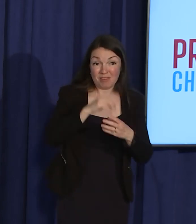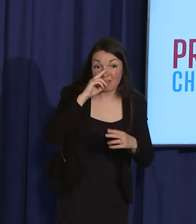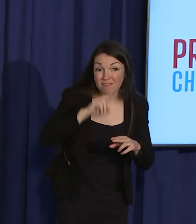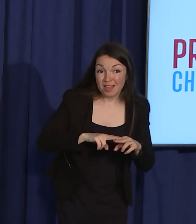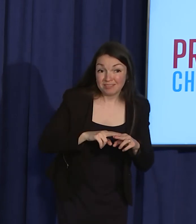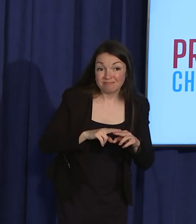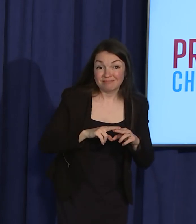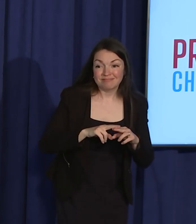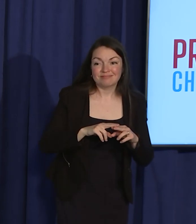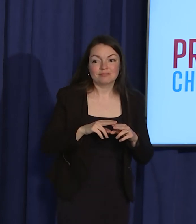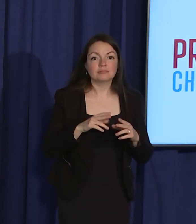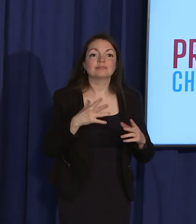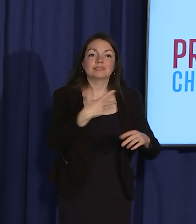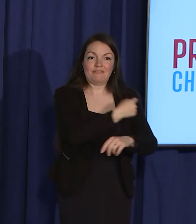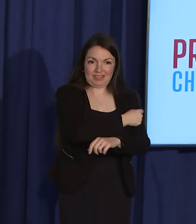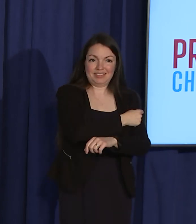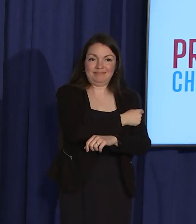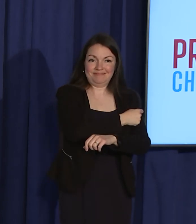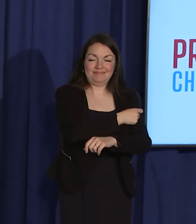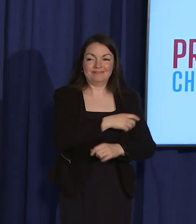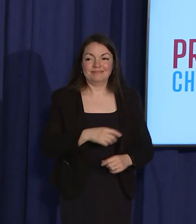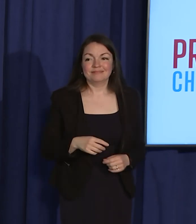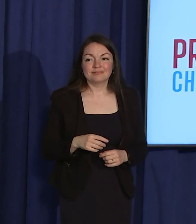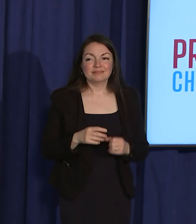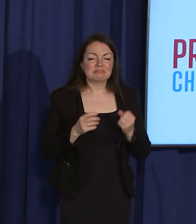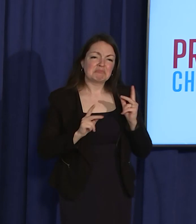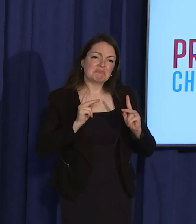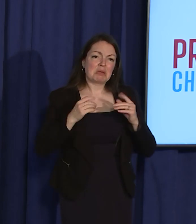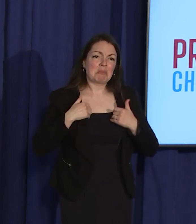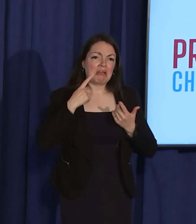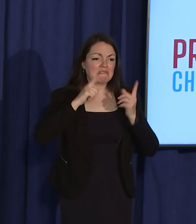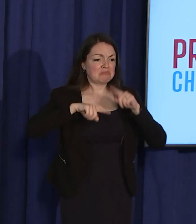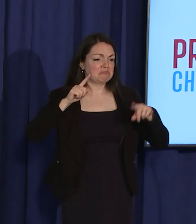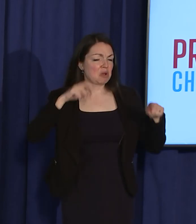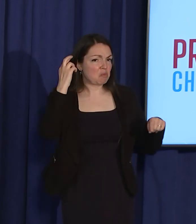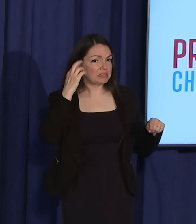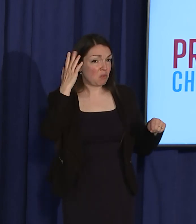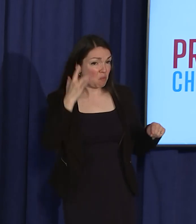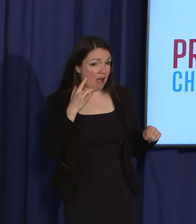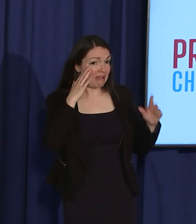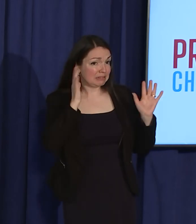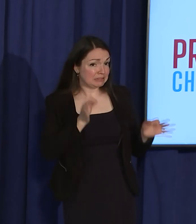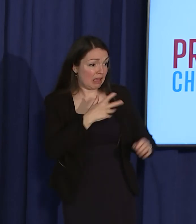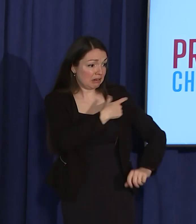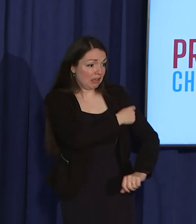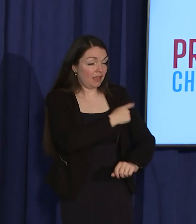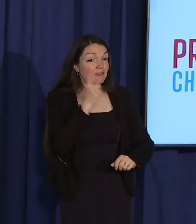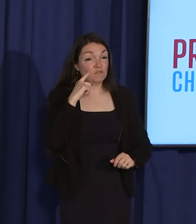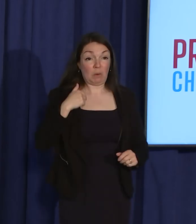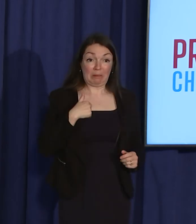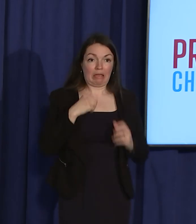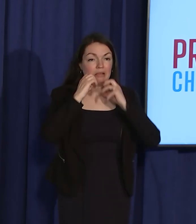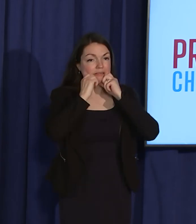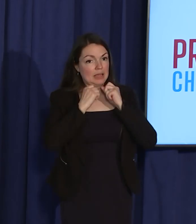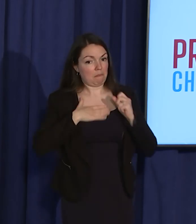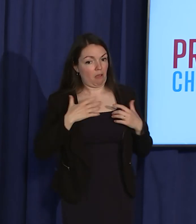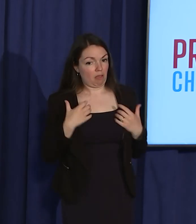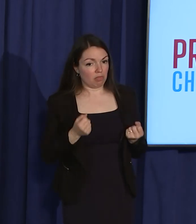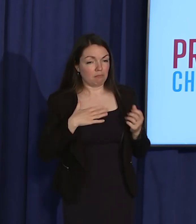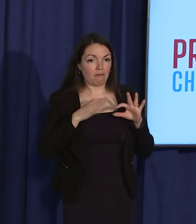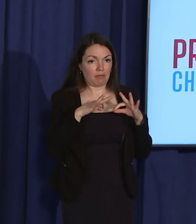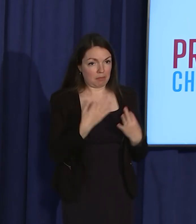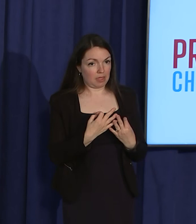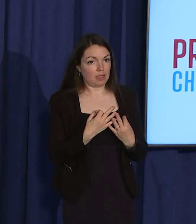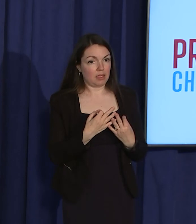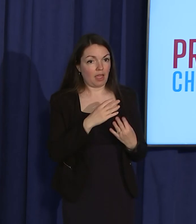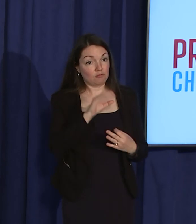vaccinated. You want to, people have various reasons for why they make this decision. For me, I care the most about my health, my family's